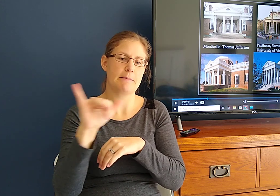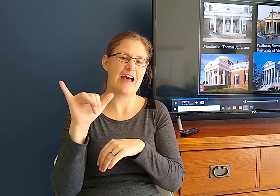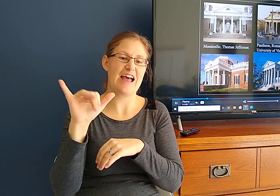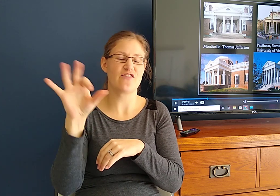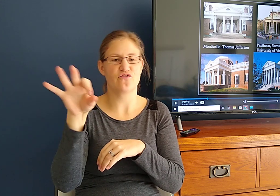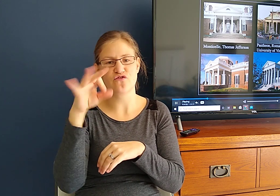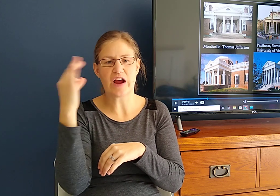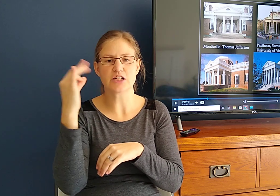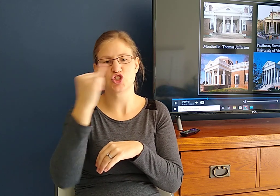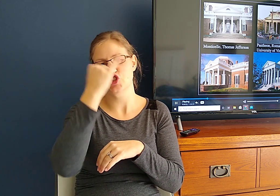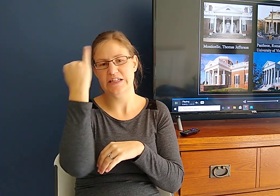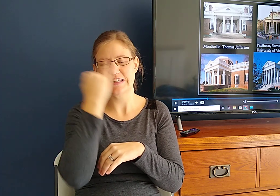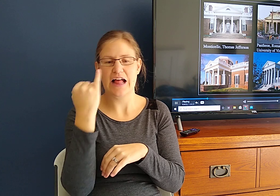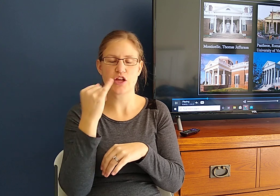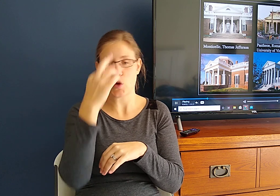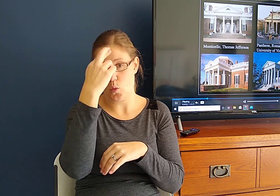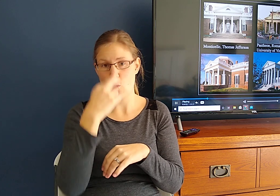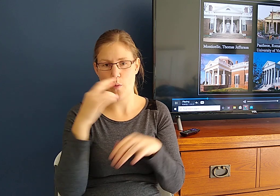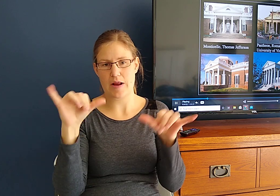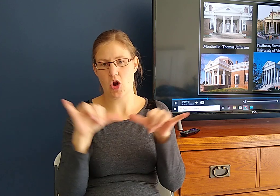Italian, Roman architecture.